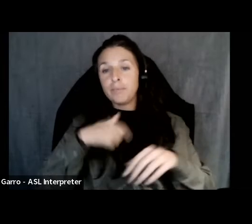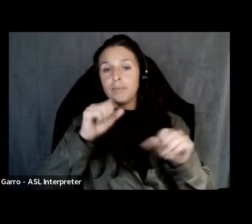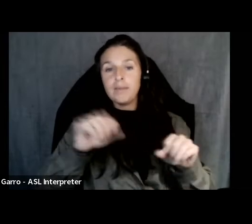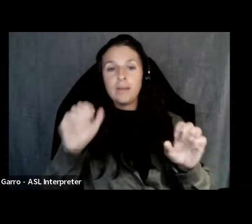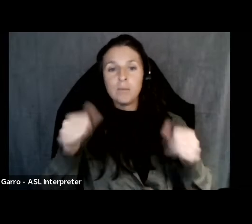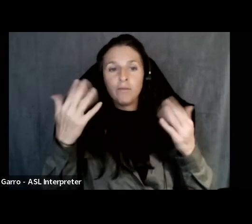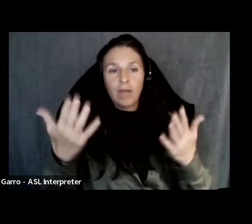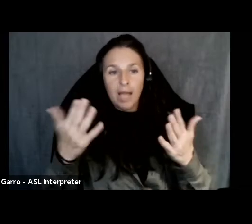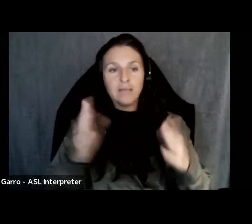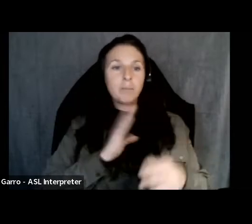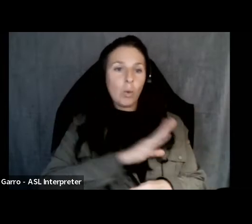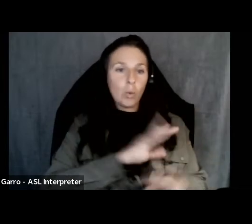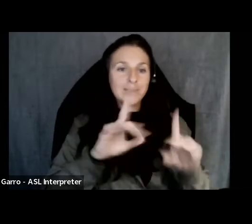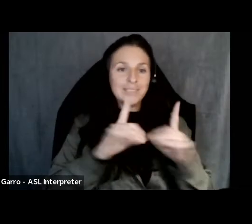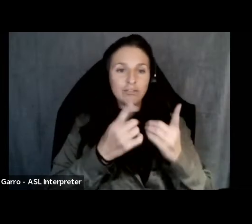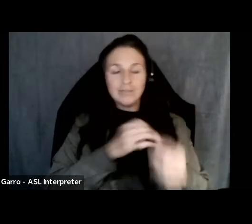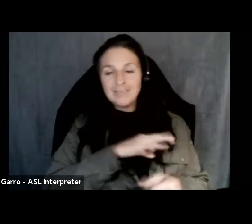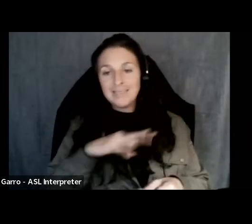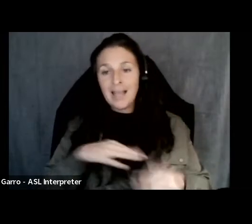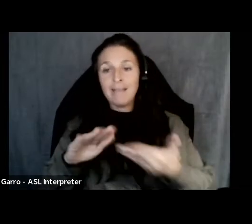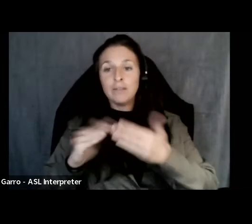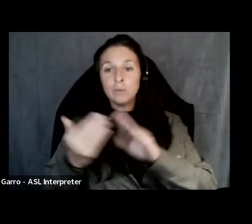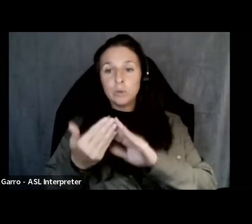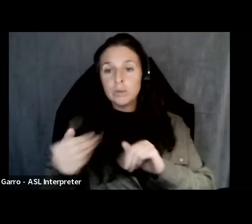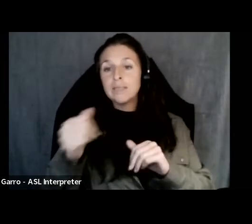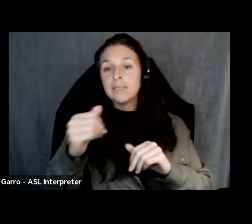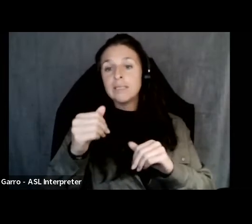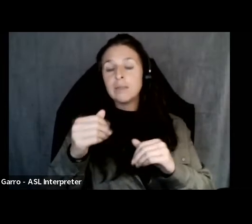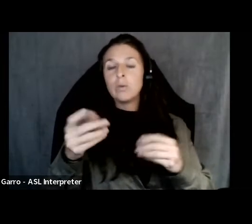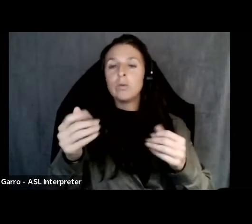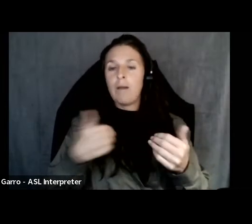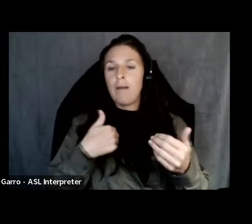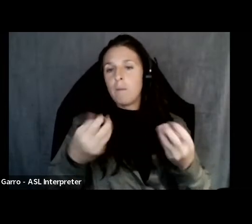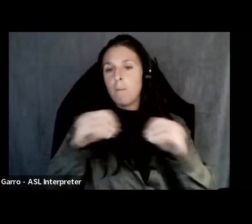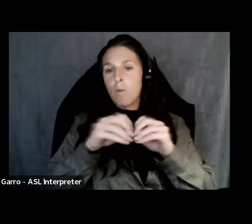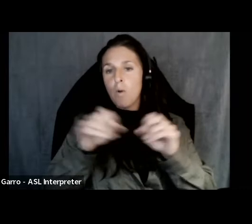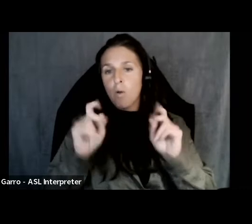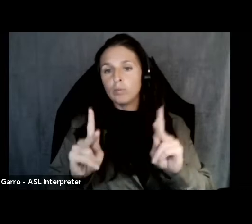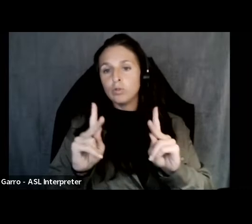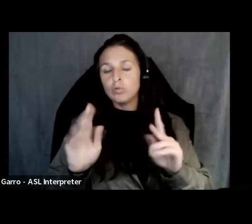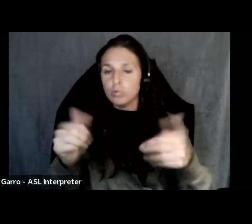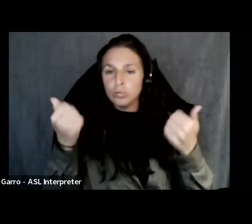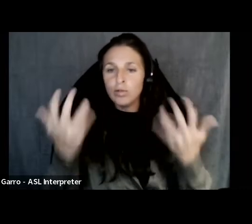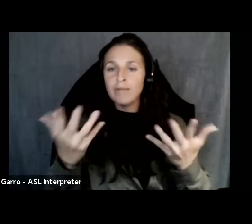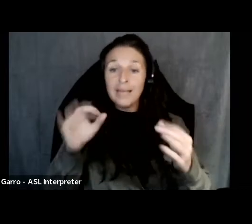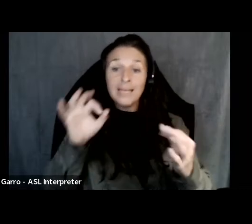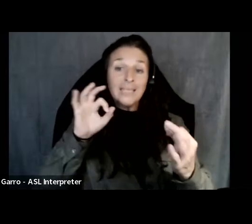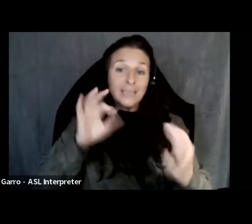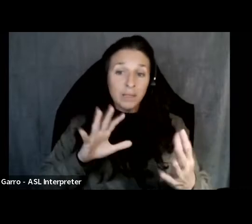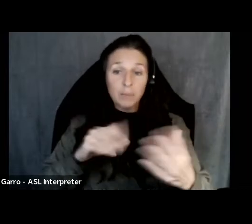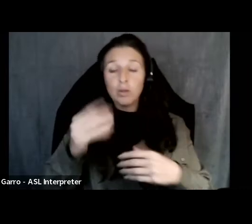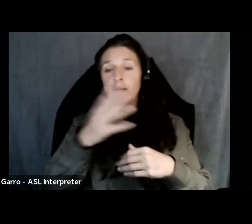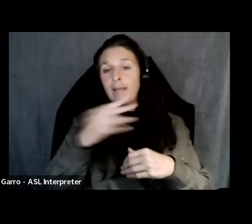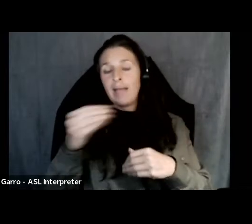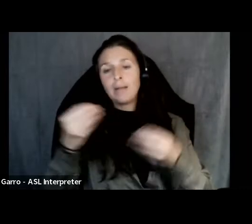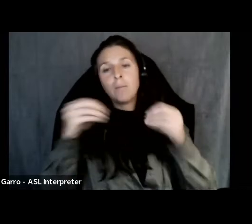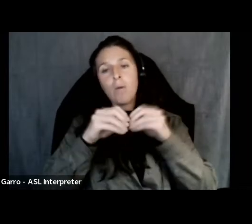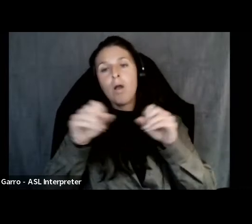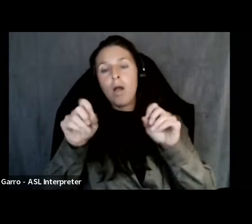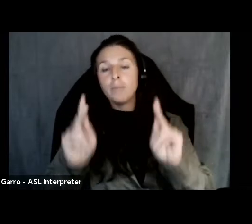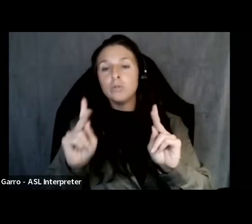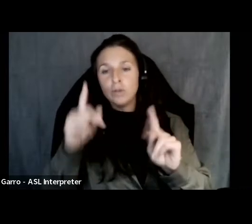board, district staff, community with more opportunity to provide input and more opportunity for district staff